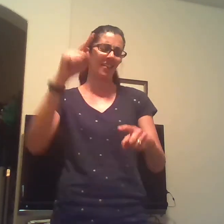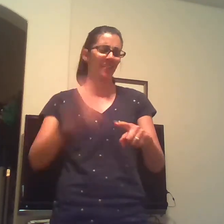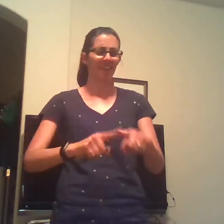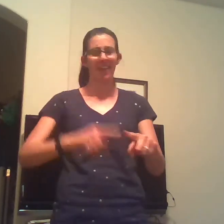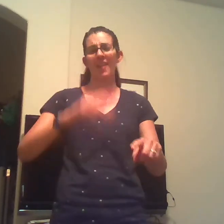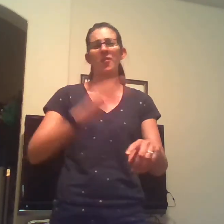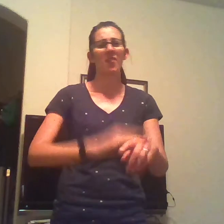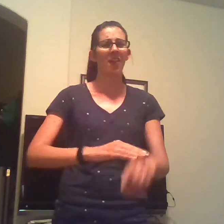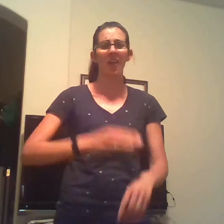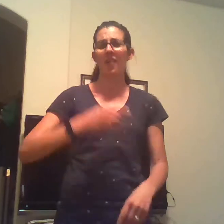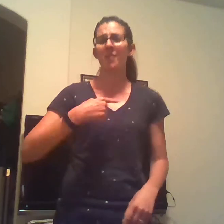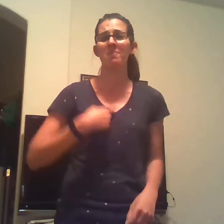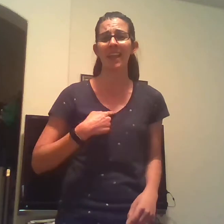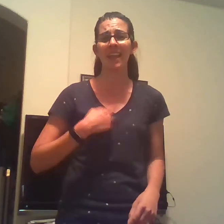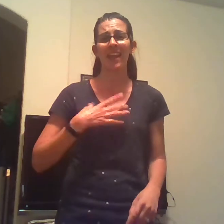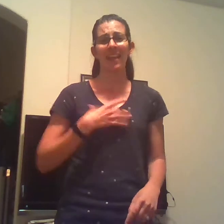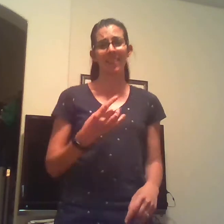You'll always have shoulder when